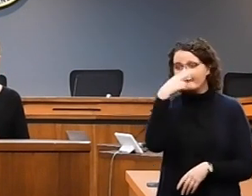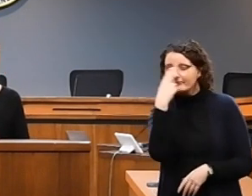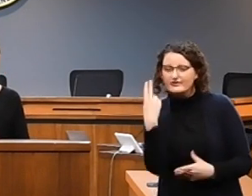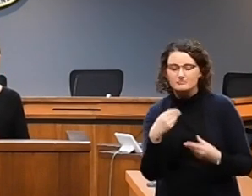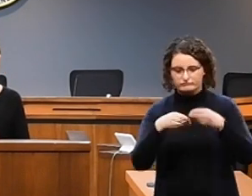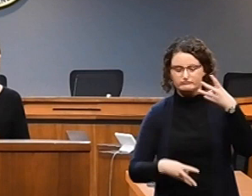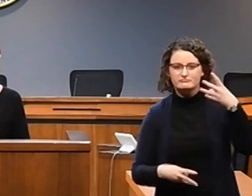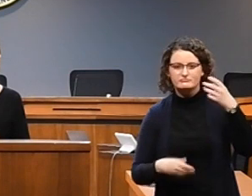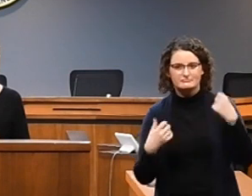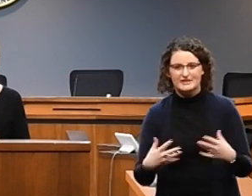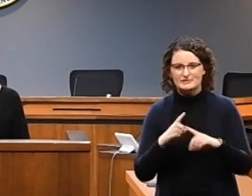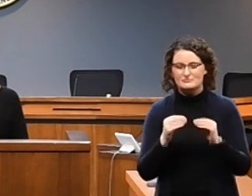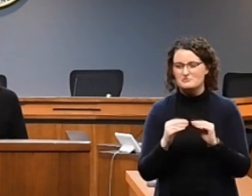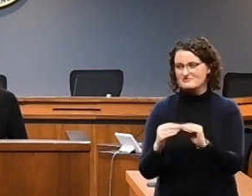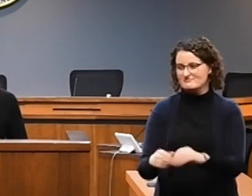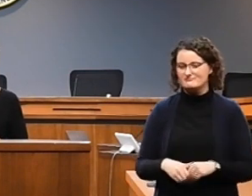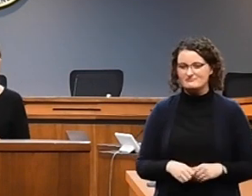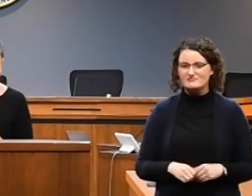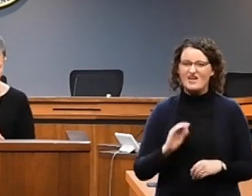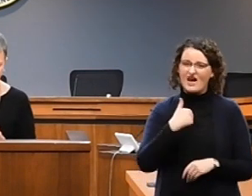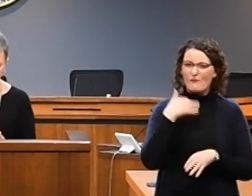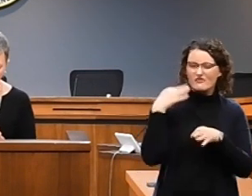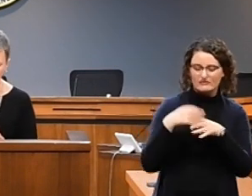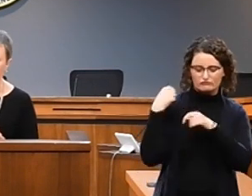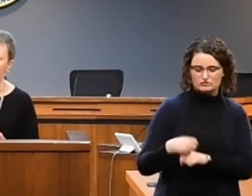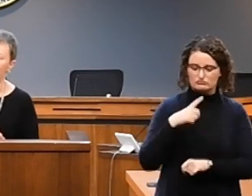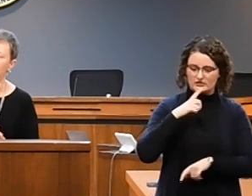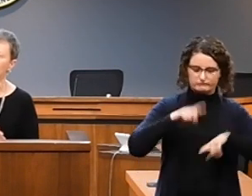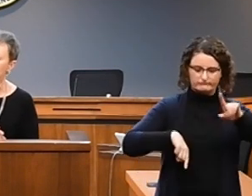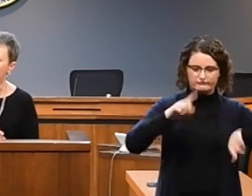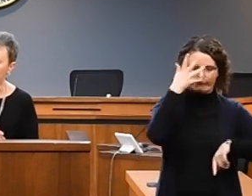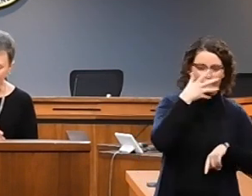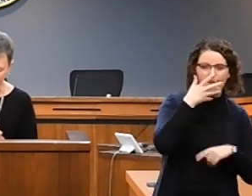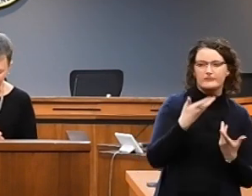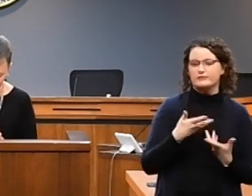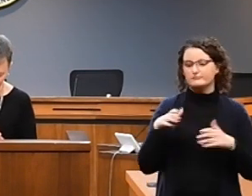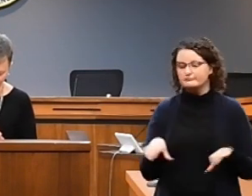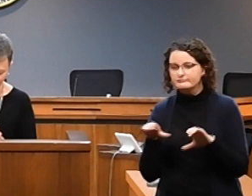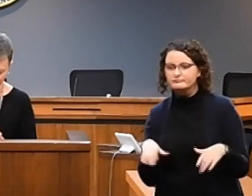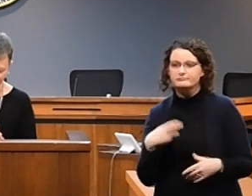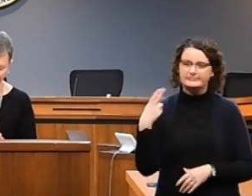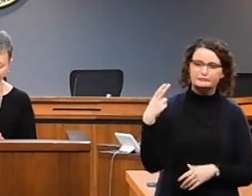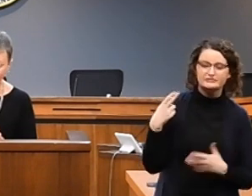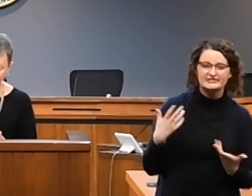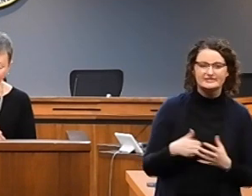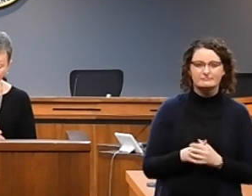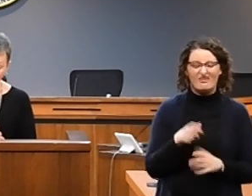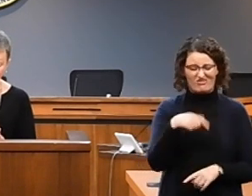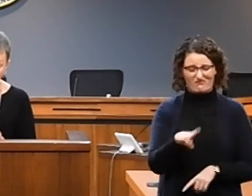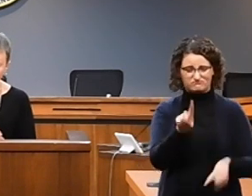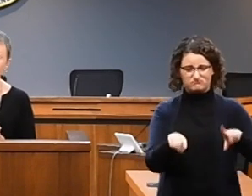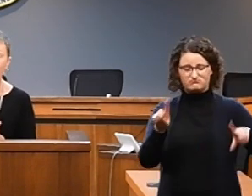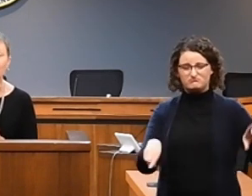and more. Our faith traditions vary in form and in ritual and in history. They vary in